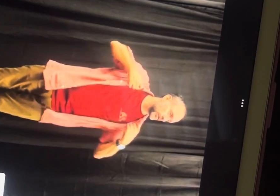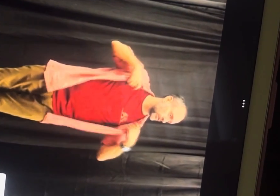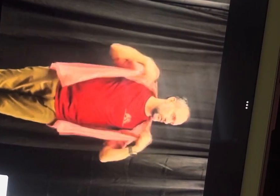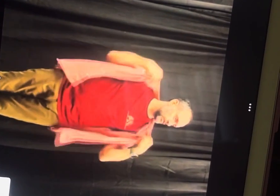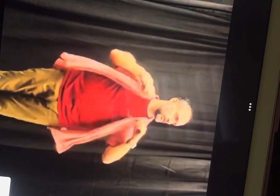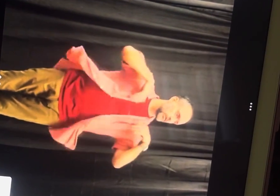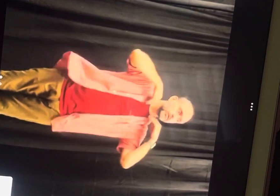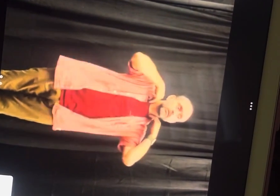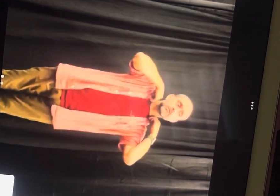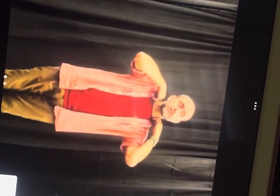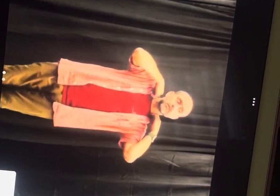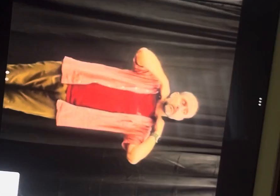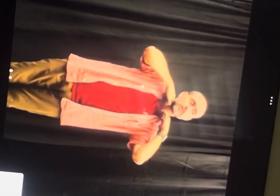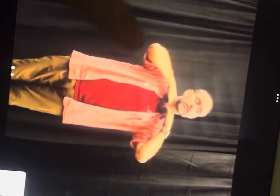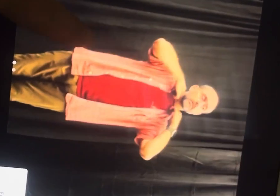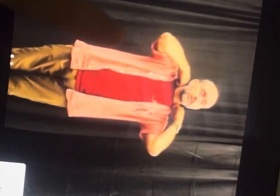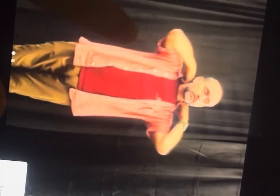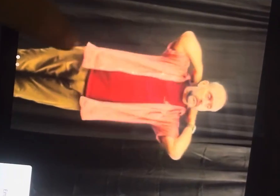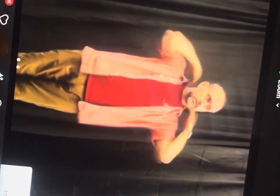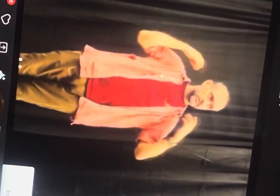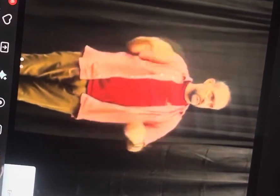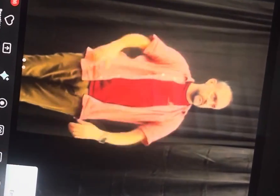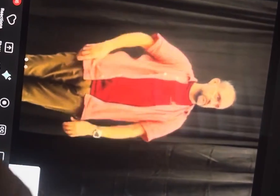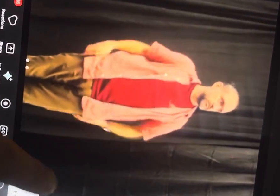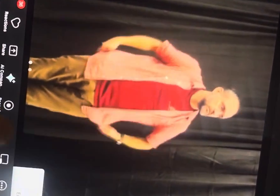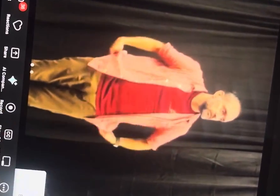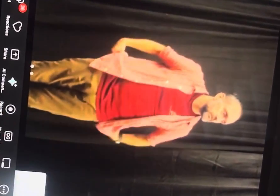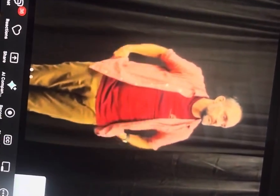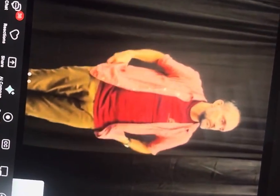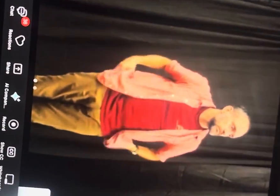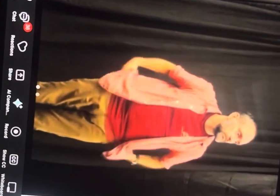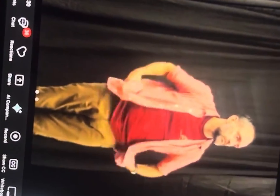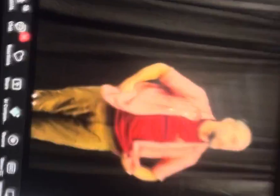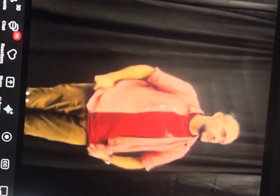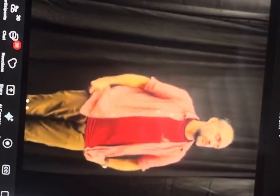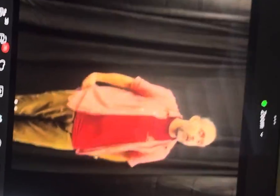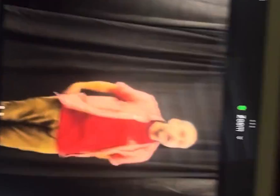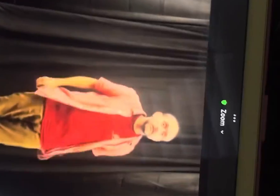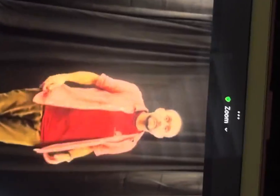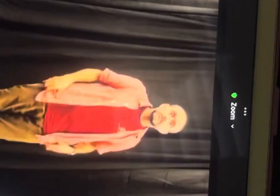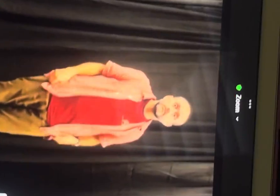or not really. Let's shut this off.